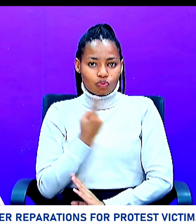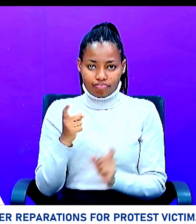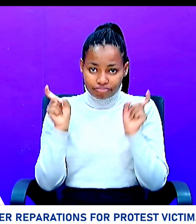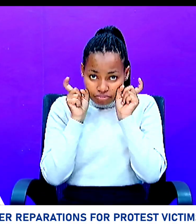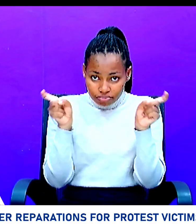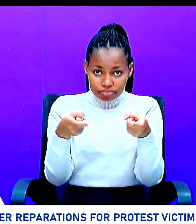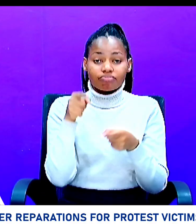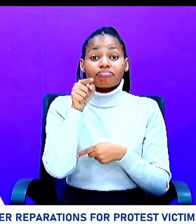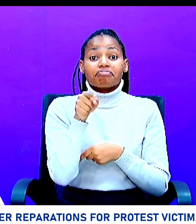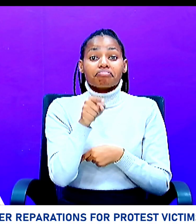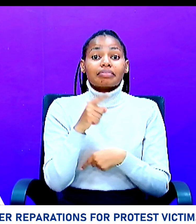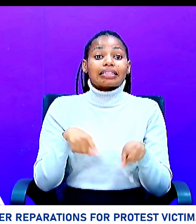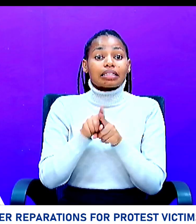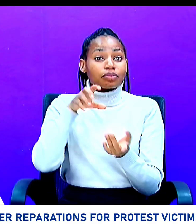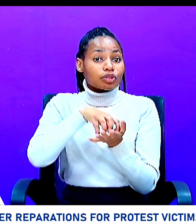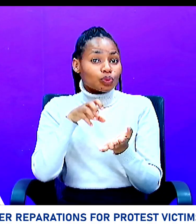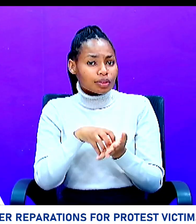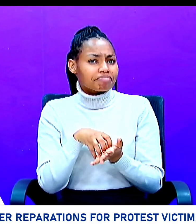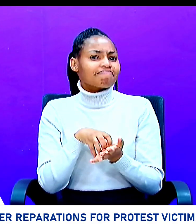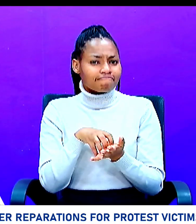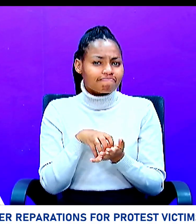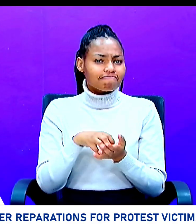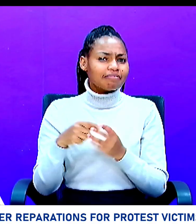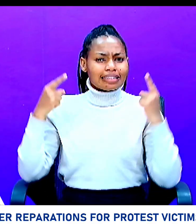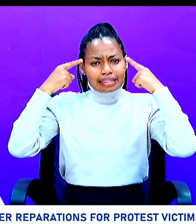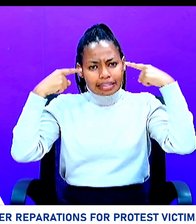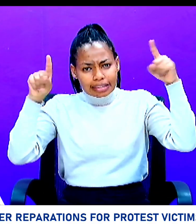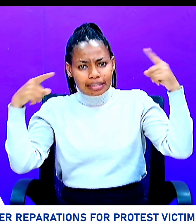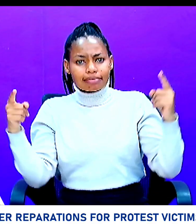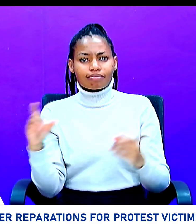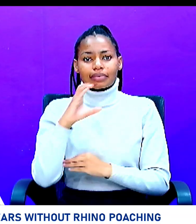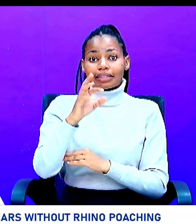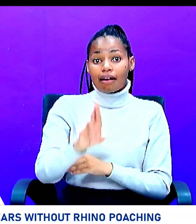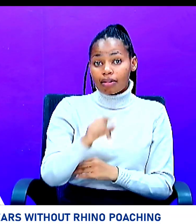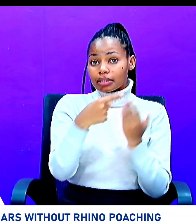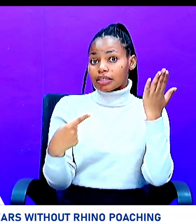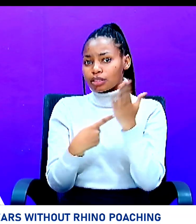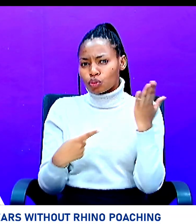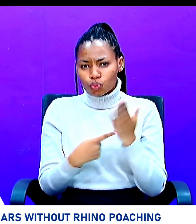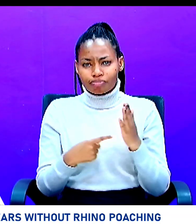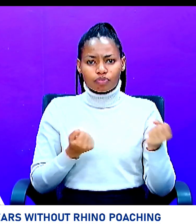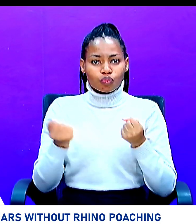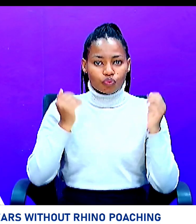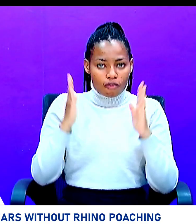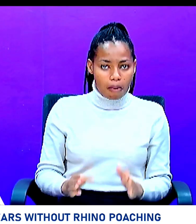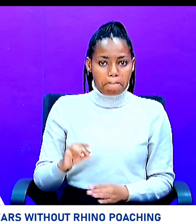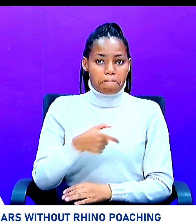On our last news item, Kenya has achieved 5 years without a single rhino poaching case,